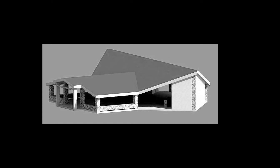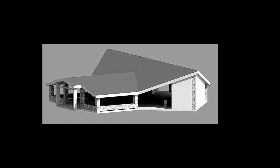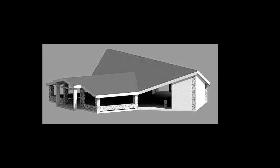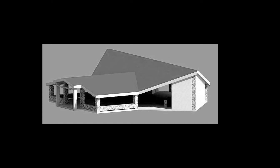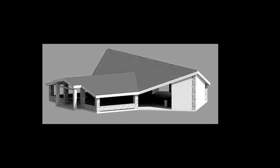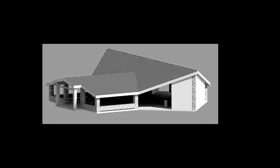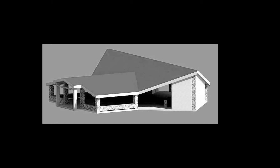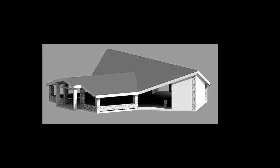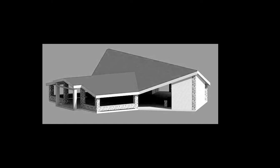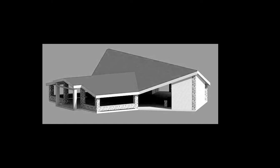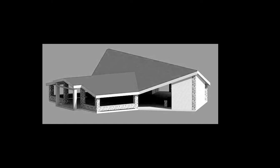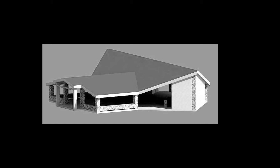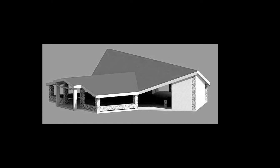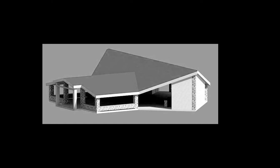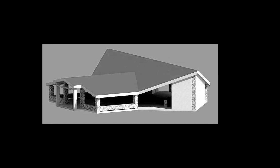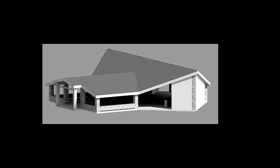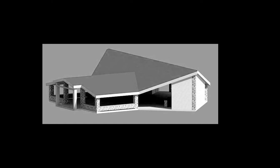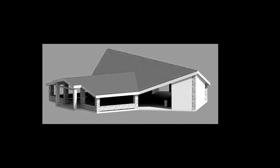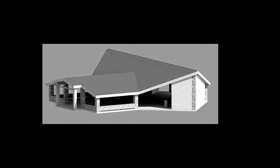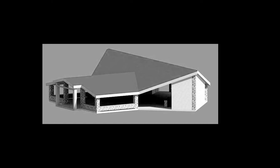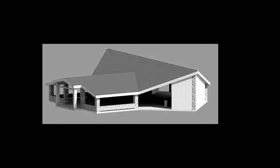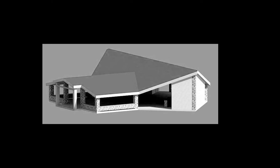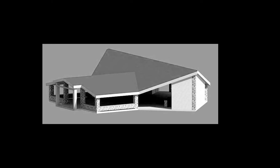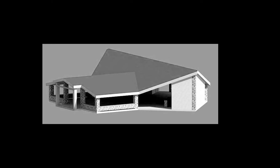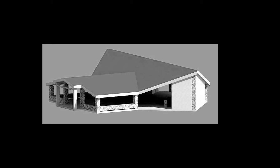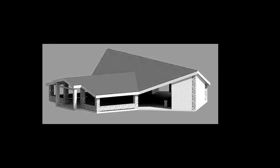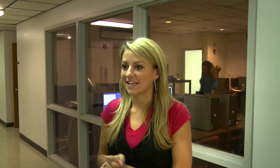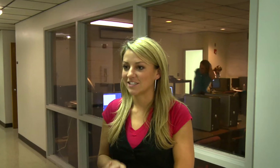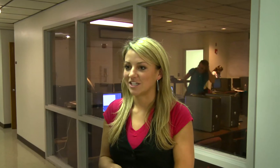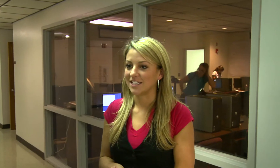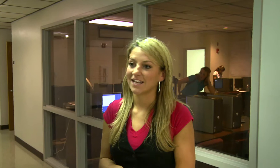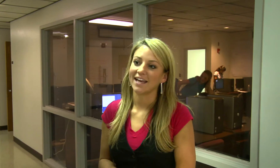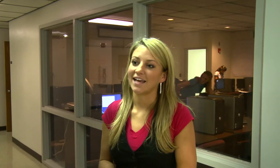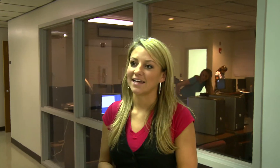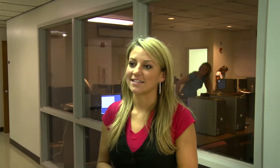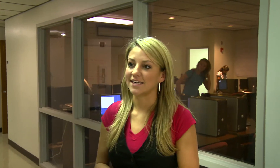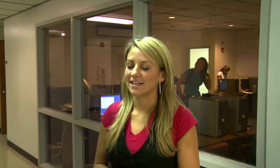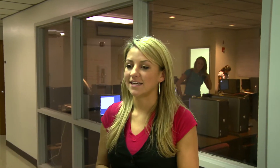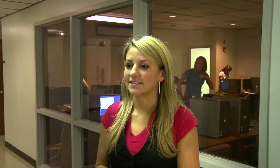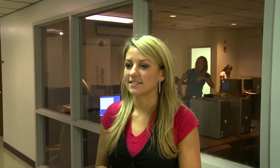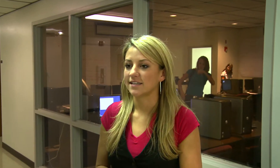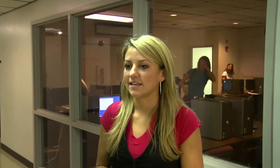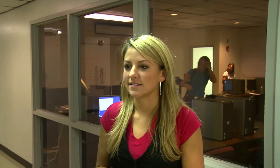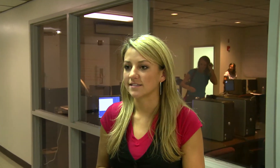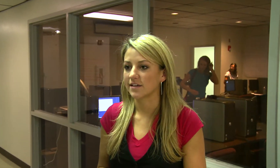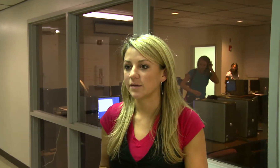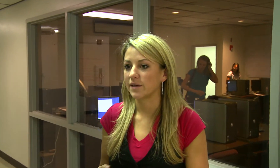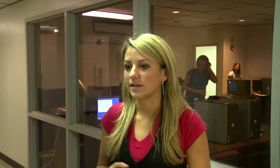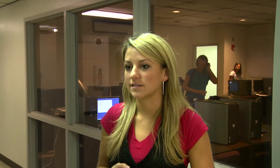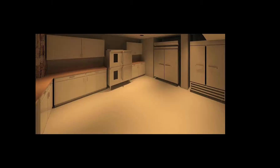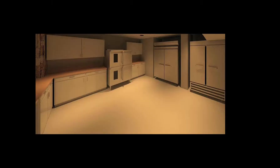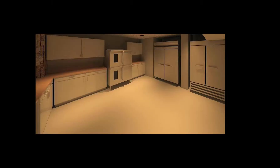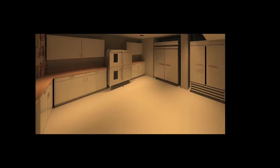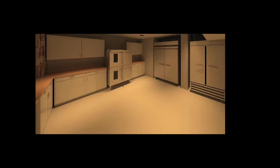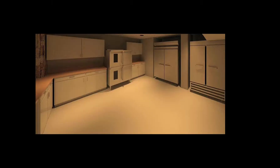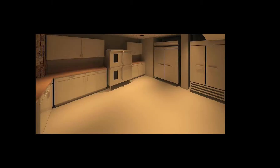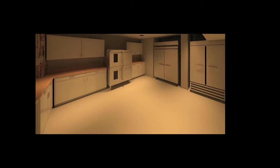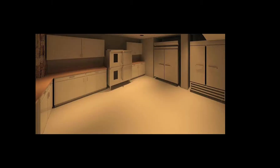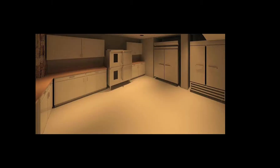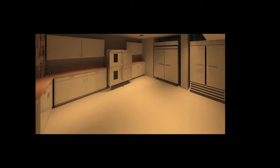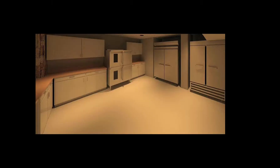it. And there's a big open area for a stage. We did add a kitchen, and it is going to be